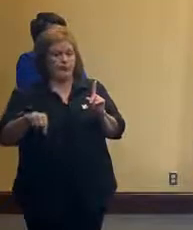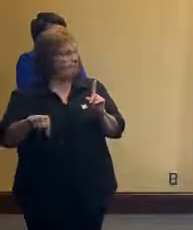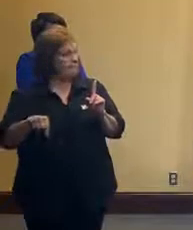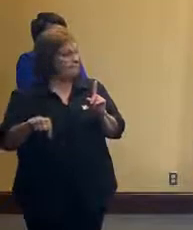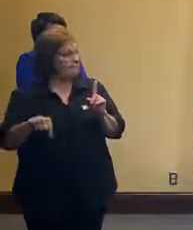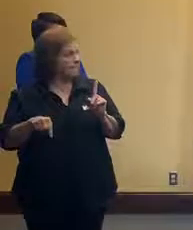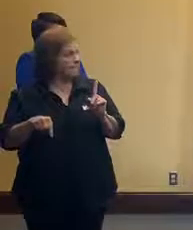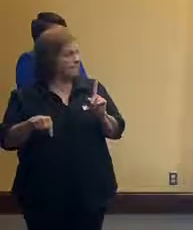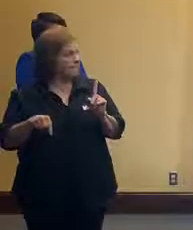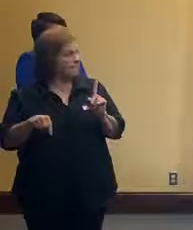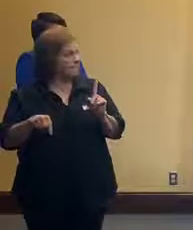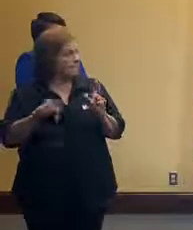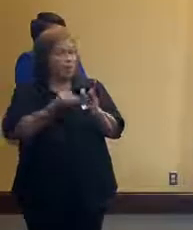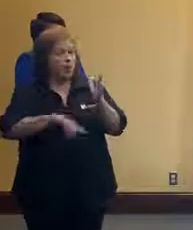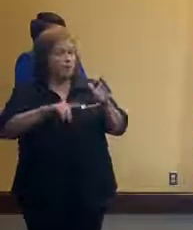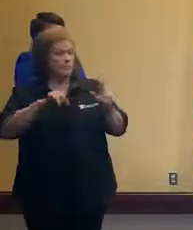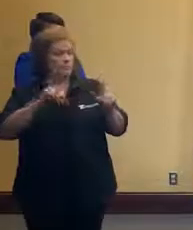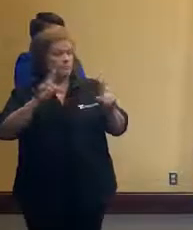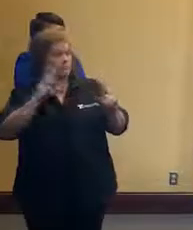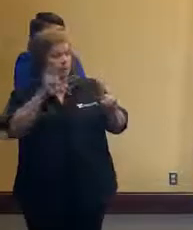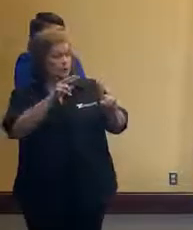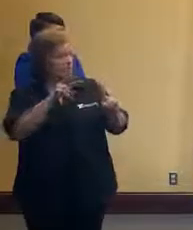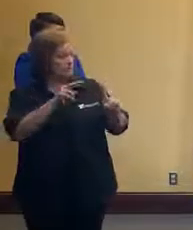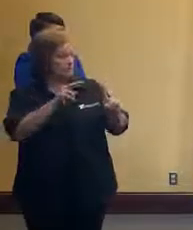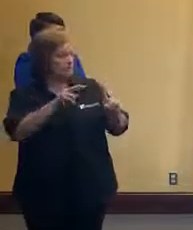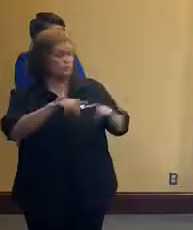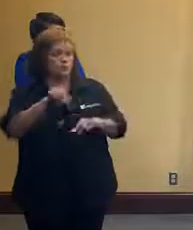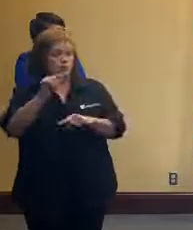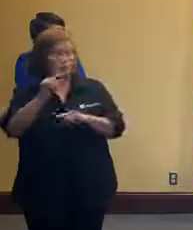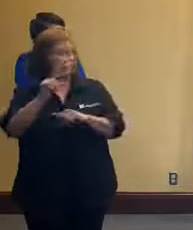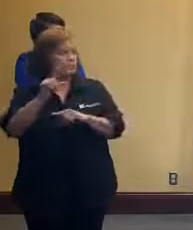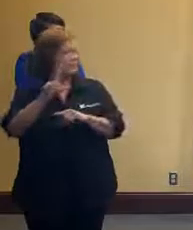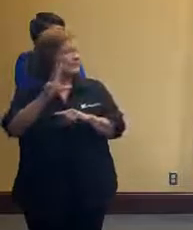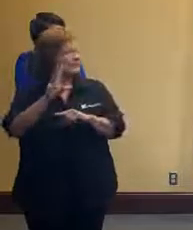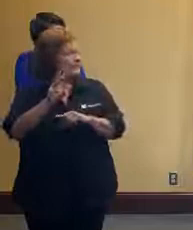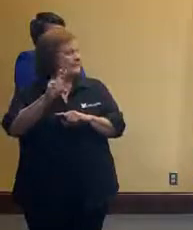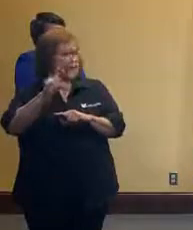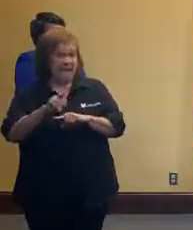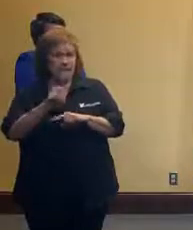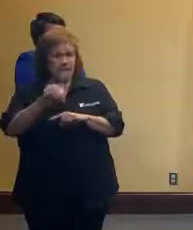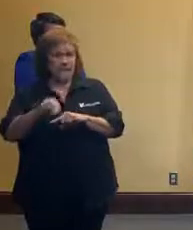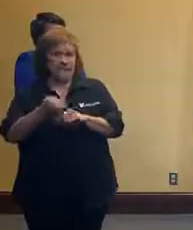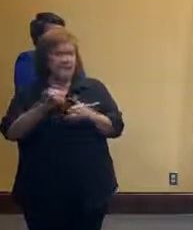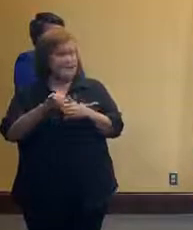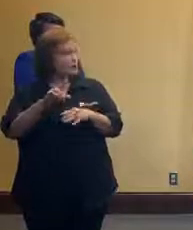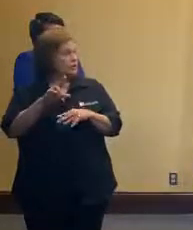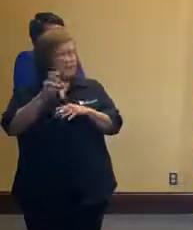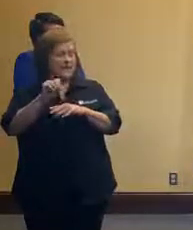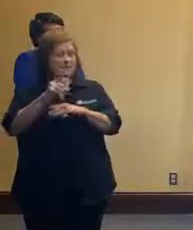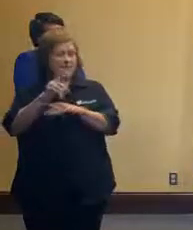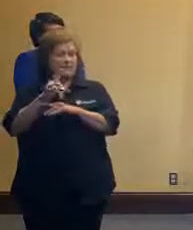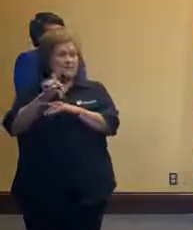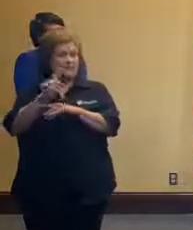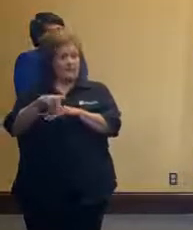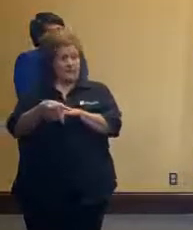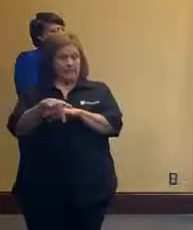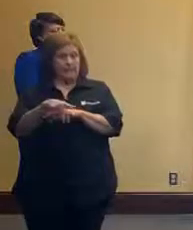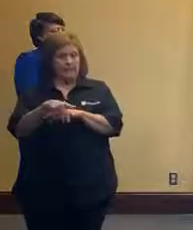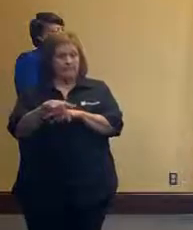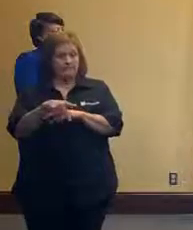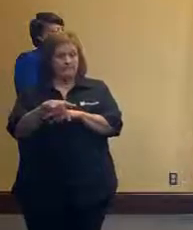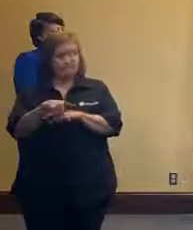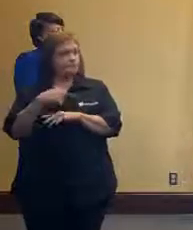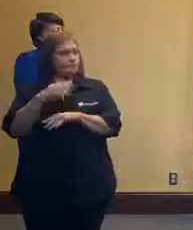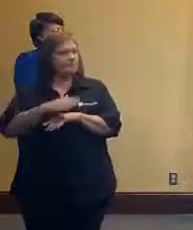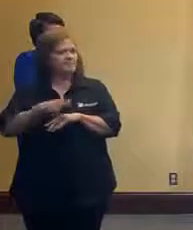GDP, and what's being projected for Q2 is a 26.5%. Now this is our U.S. GDP. This is unprecedented.